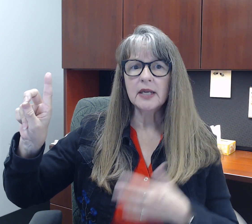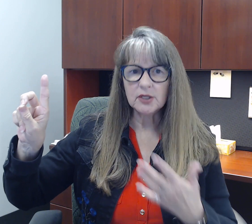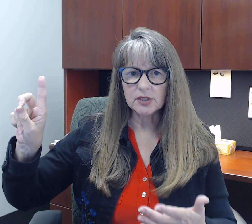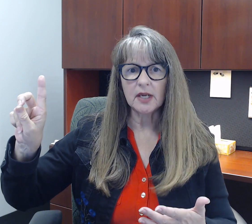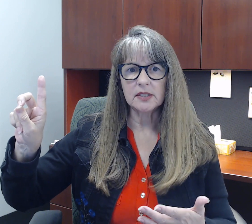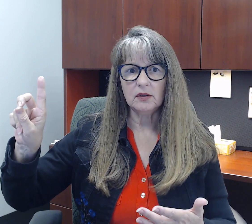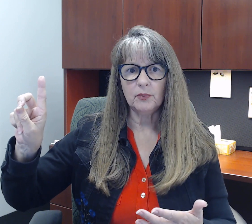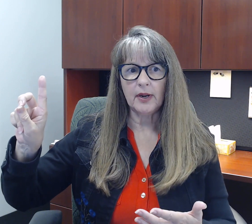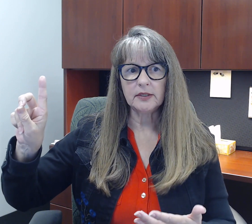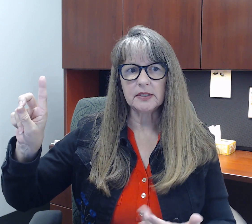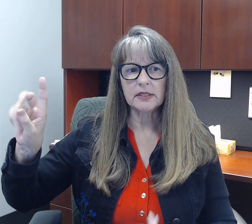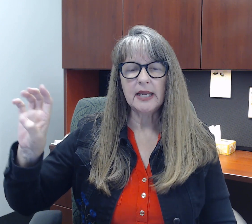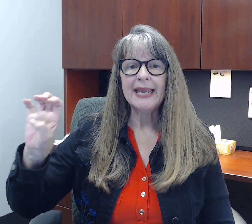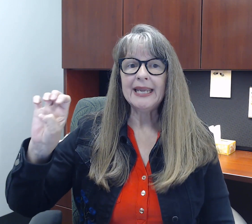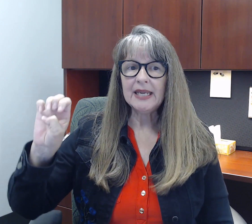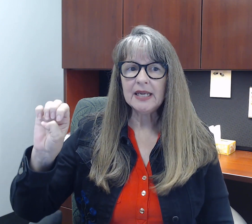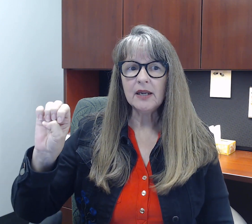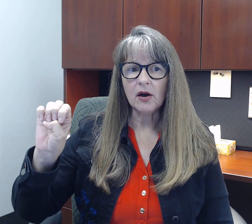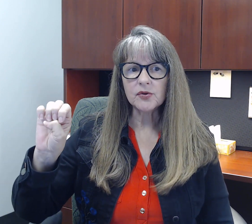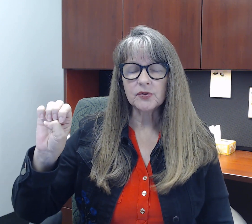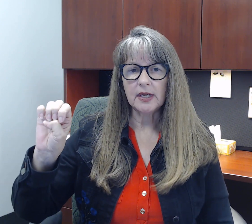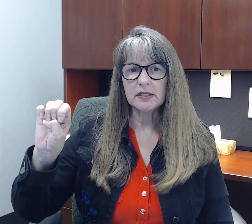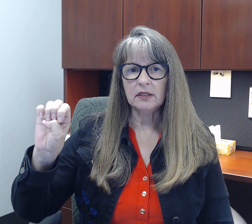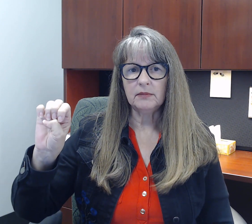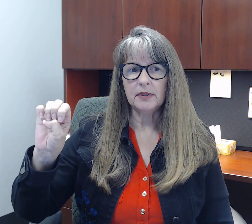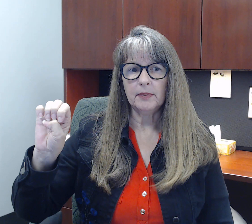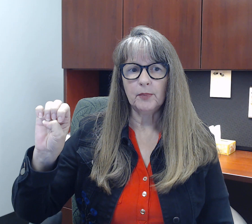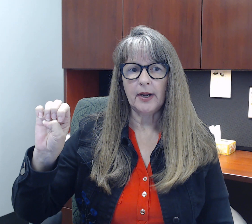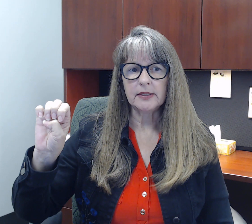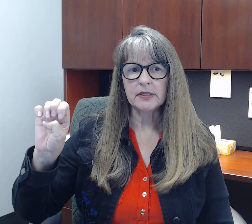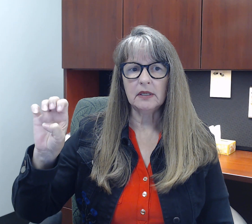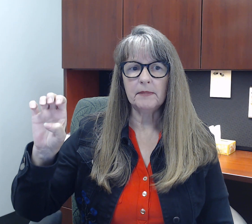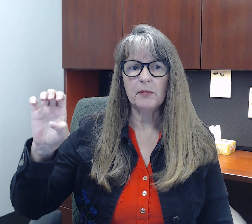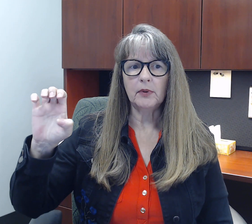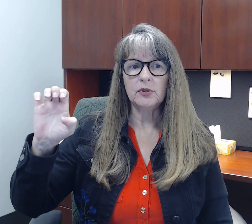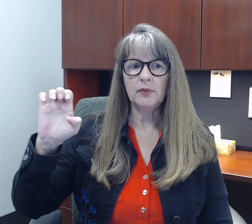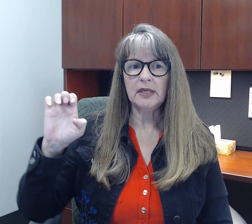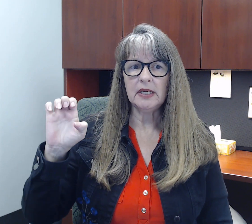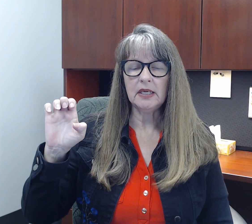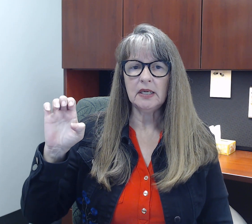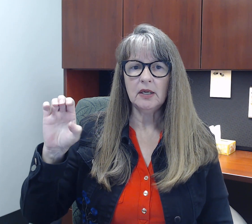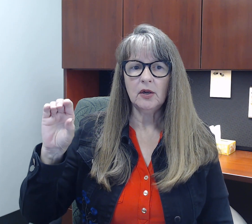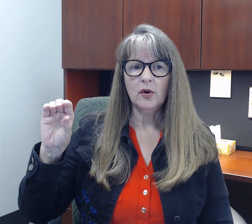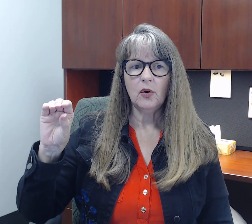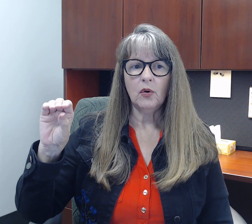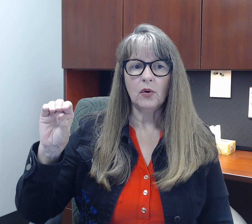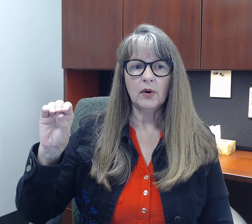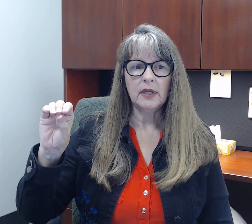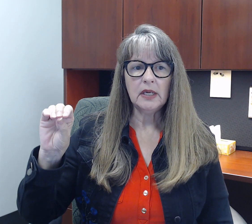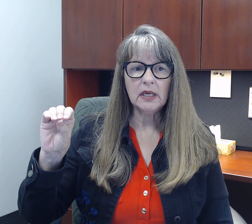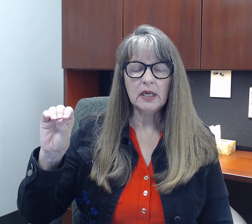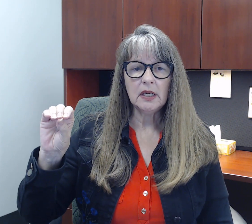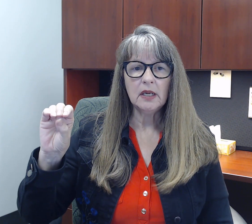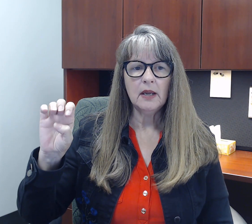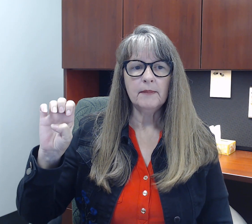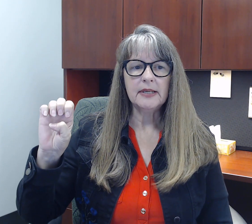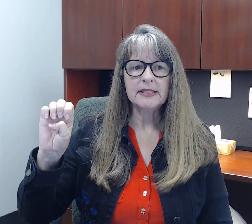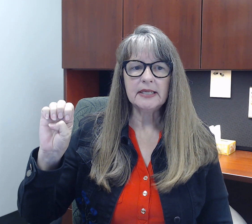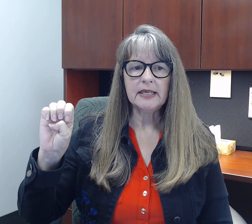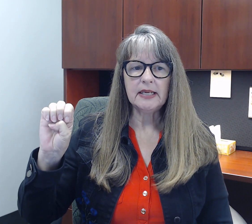just takes a little practice. E also takes a little bit of practice. A lot of people want to do E or E, but it's